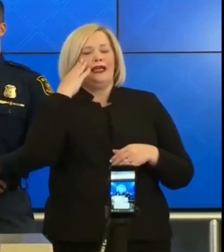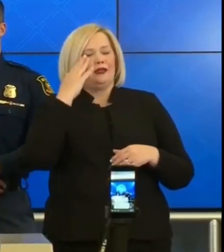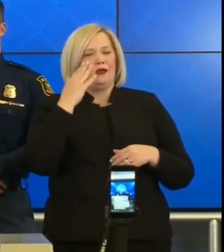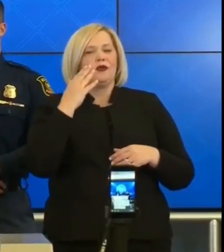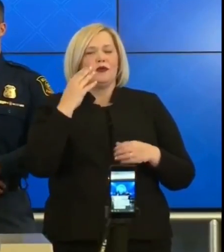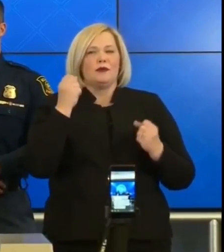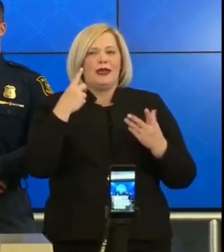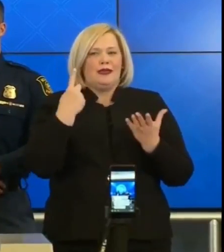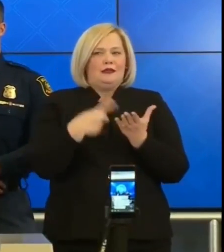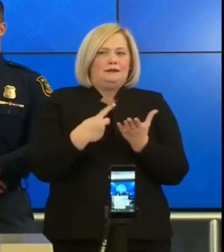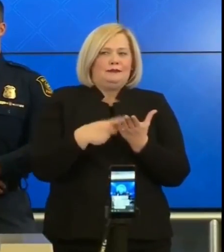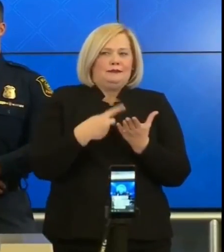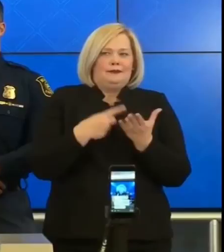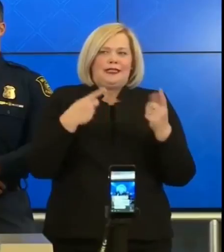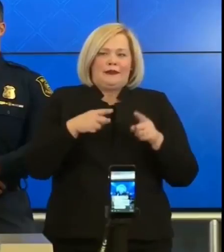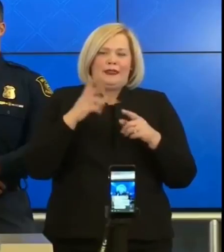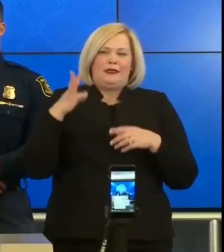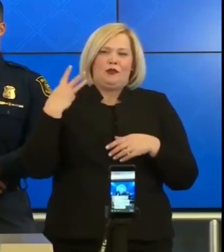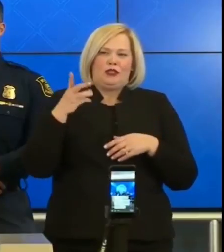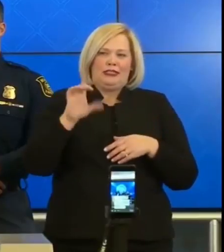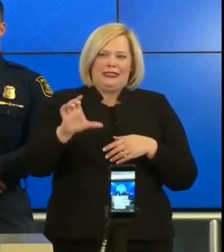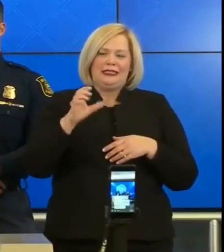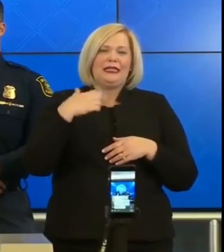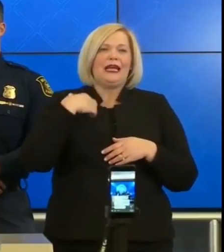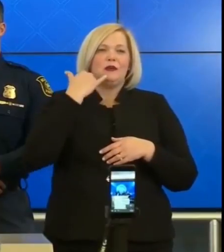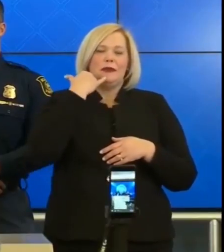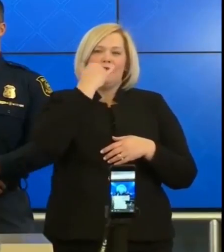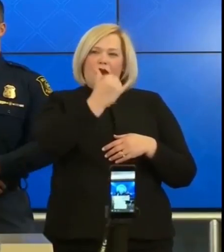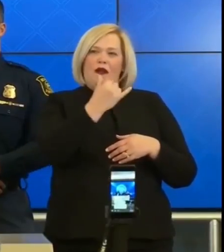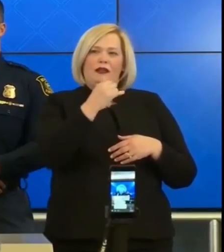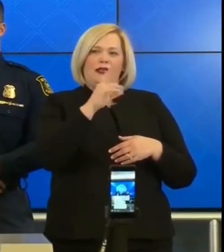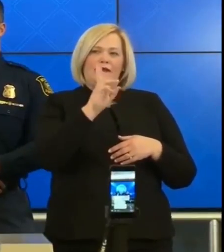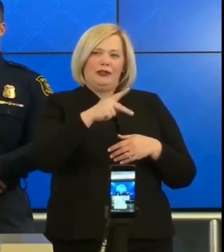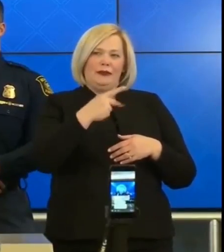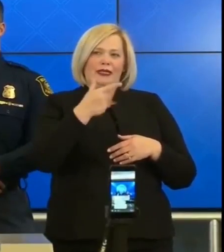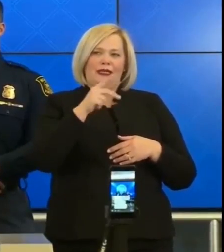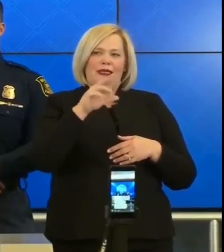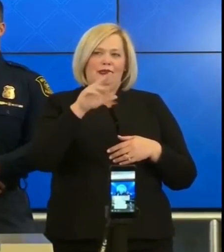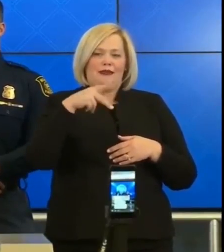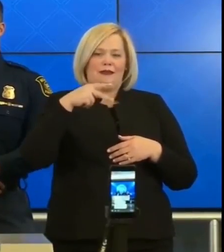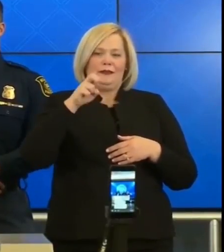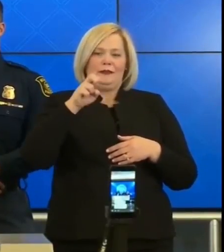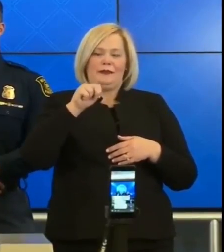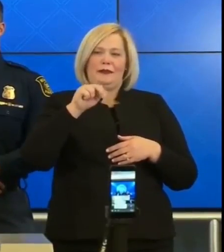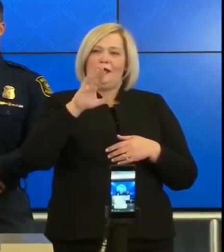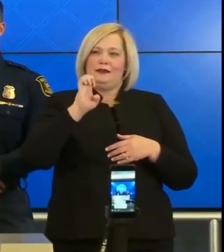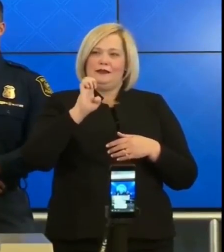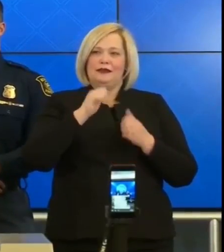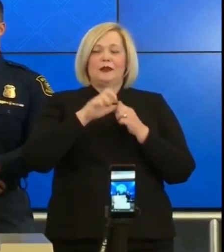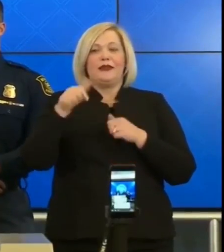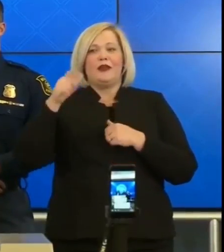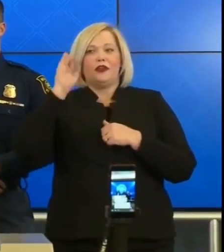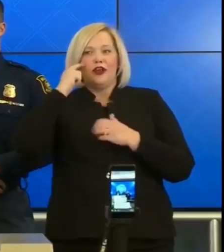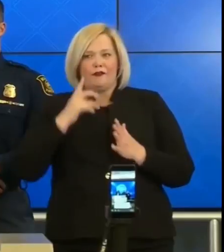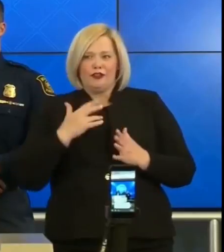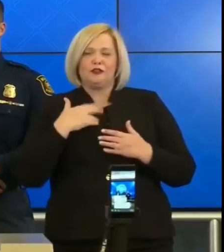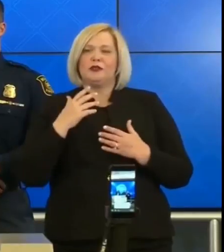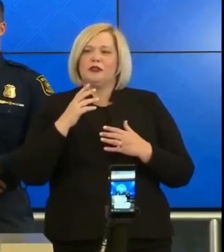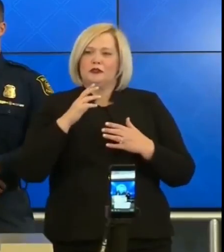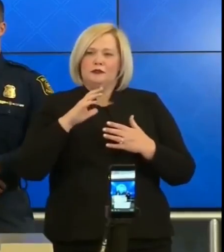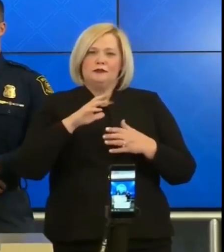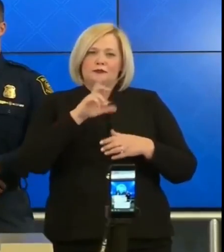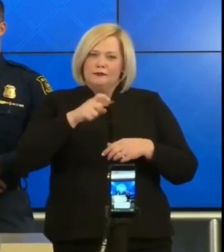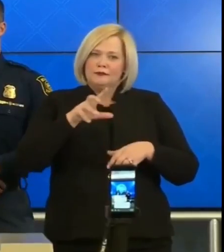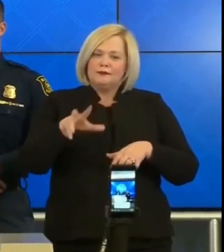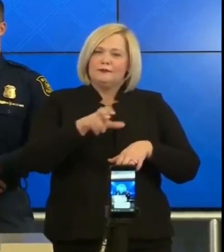be on the phone with Vice President Pence and my fellow governors at some point tomorrow. We've got a call scheduled.